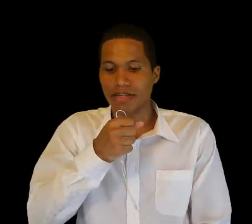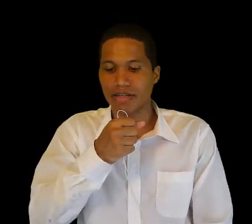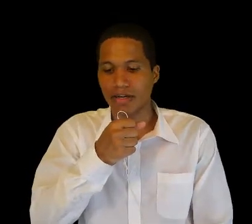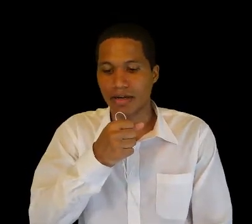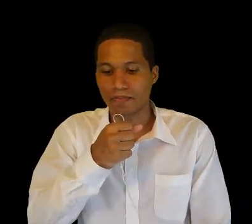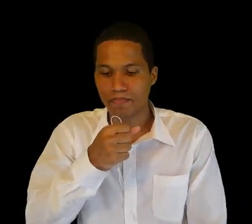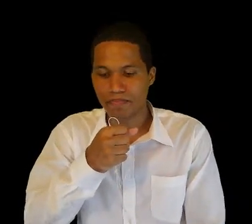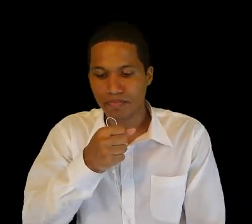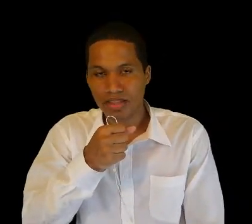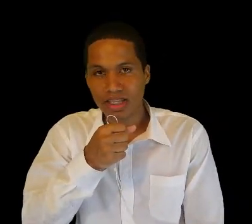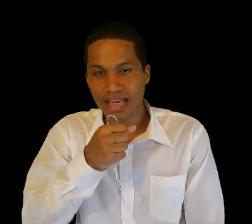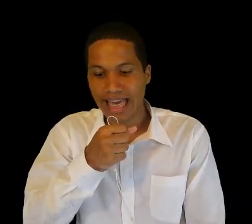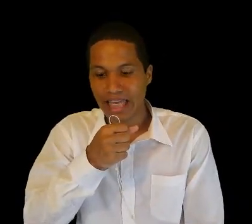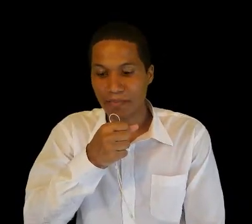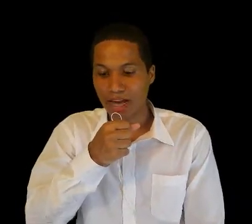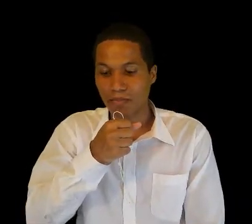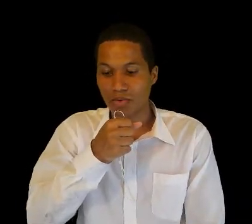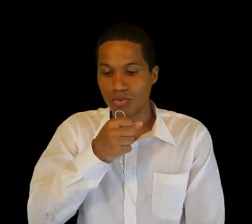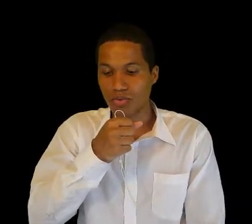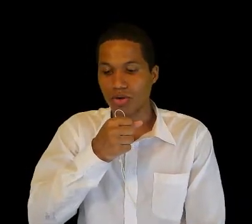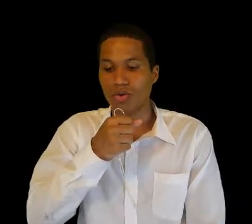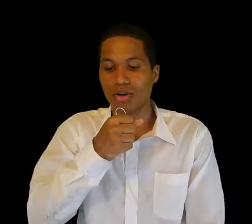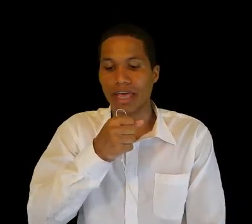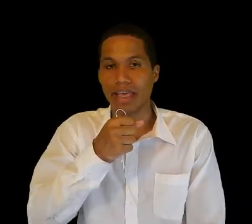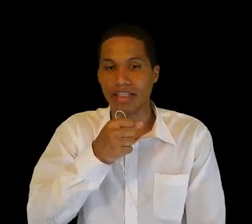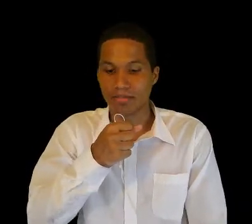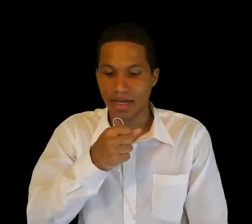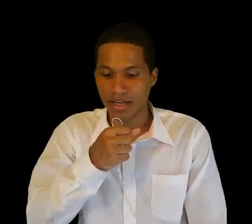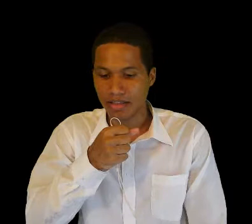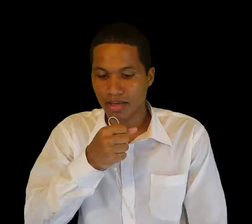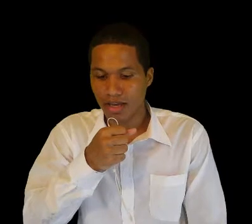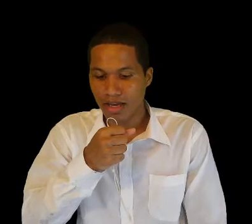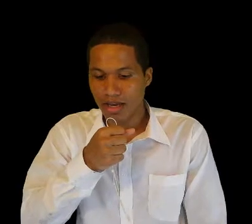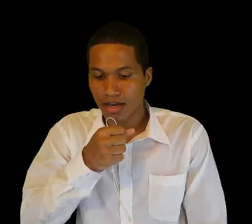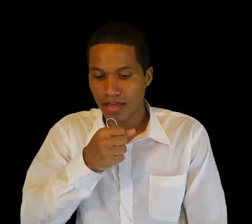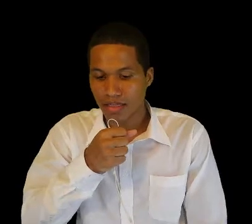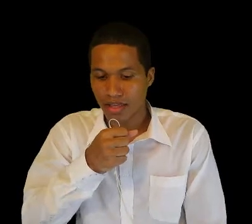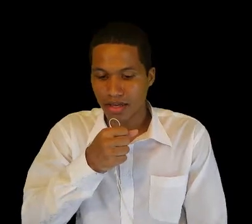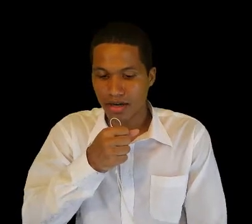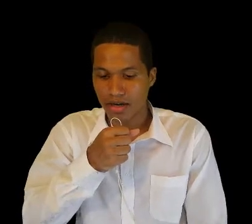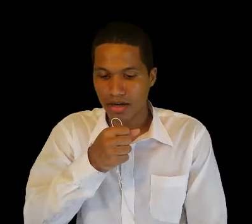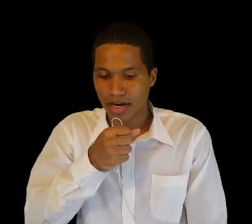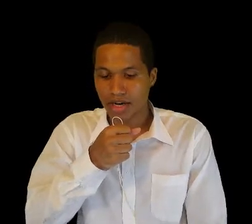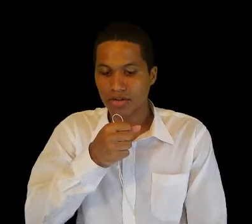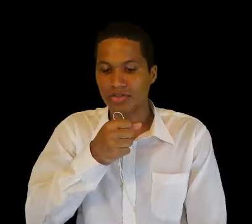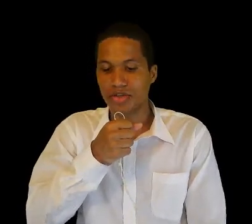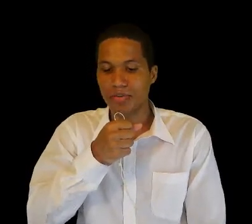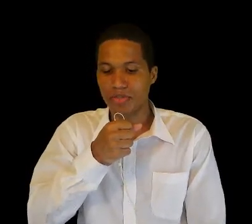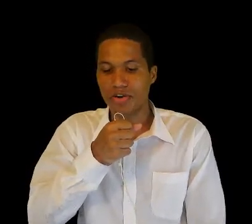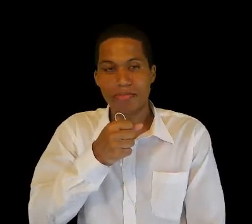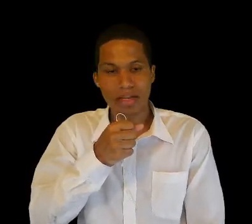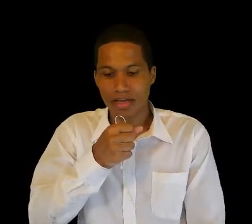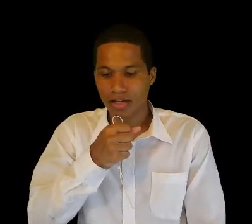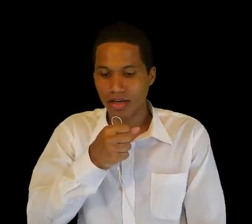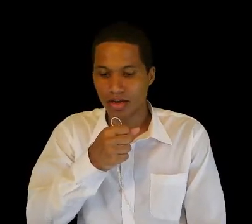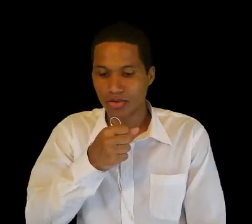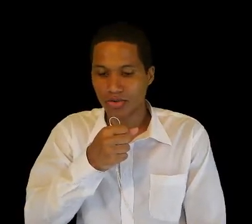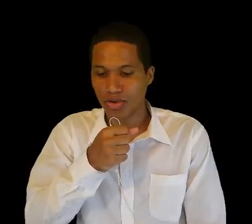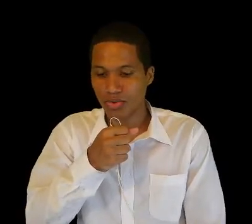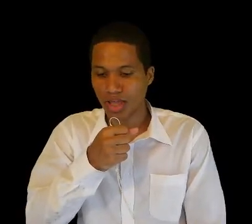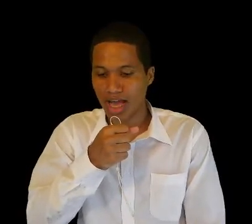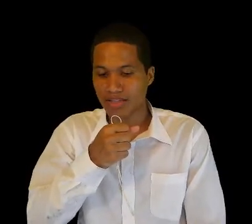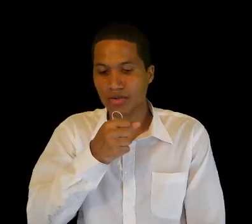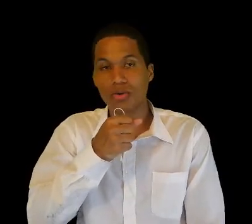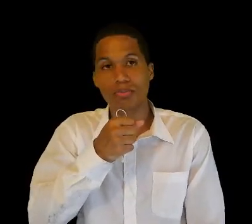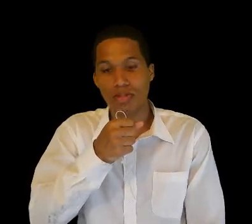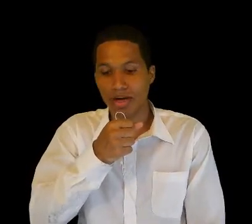have a backbone or a spine. They are ectothermic, also